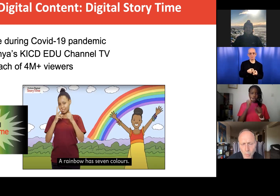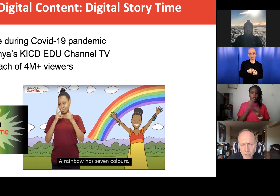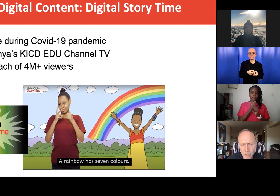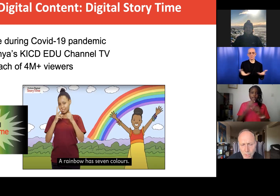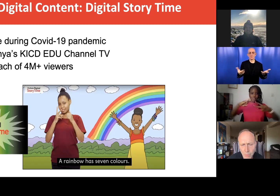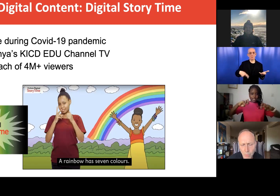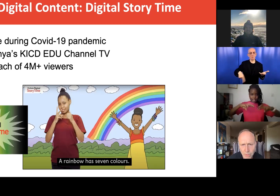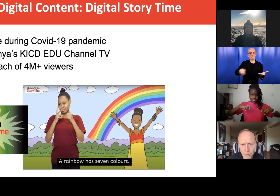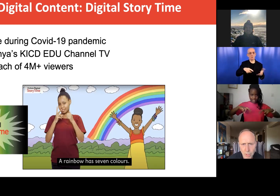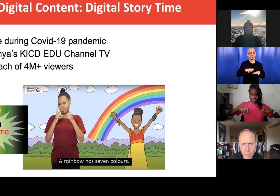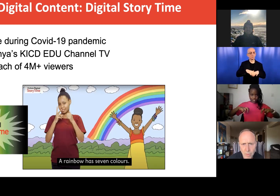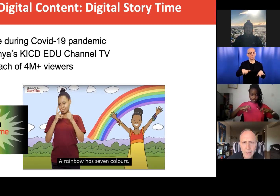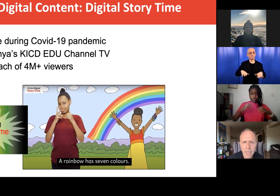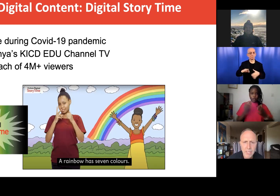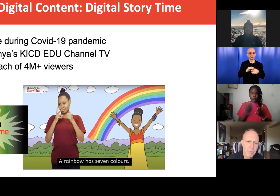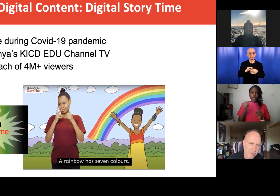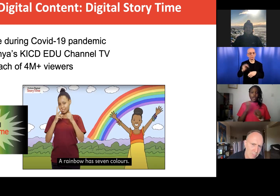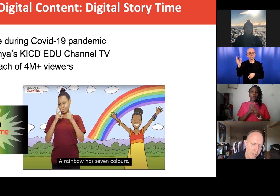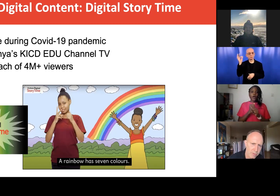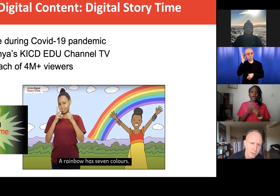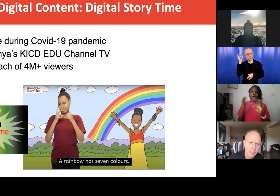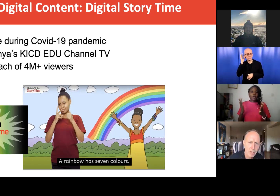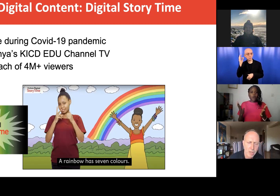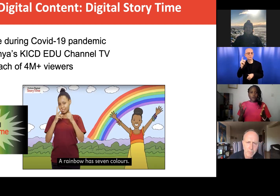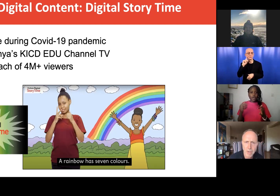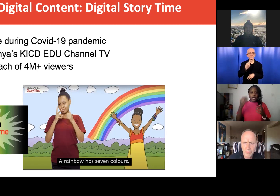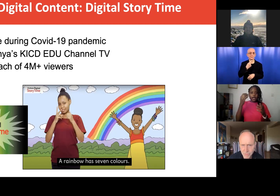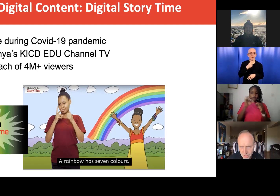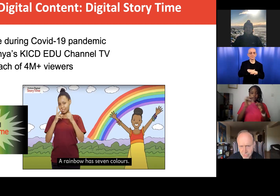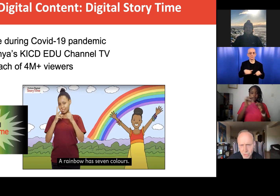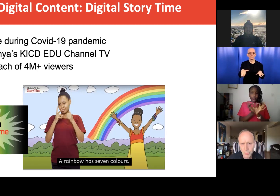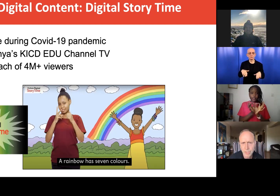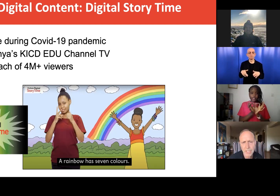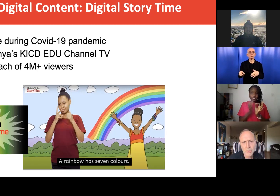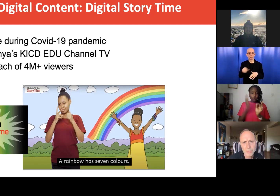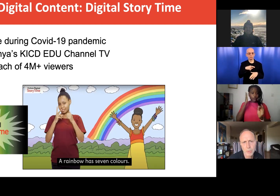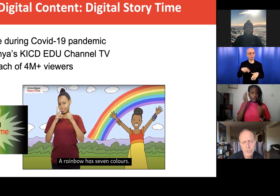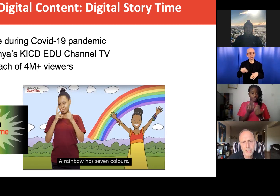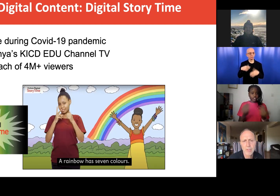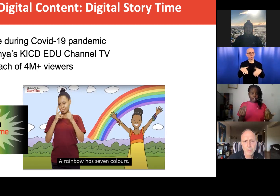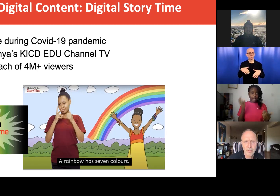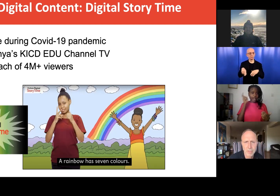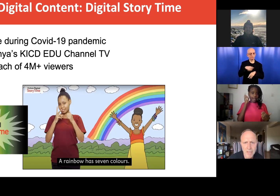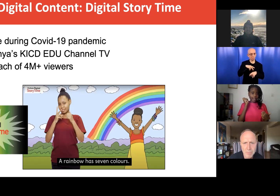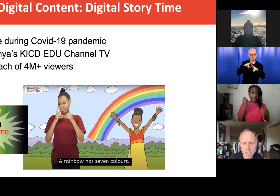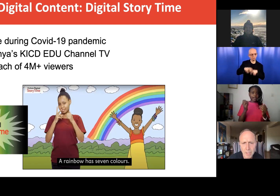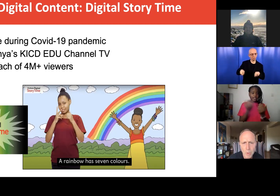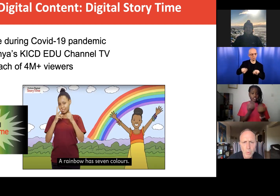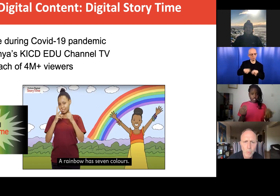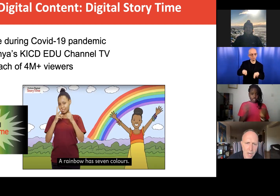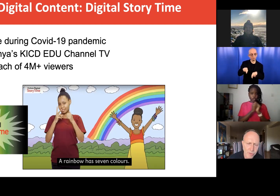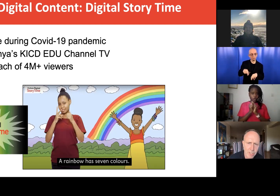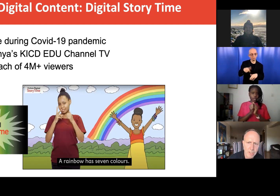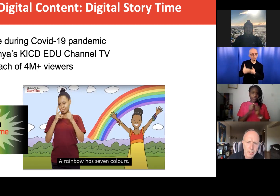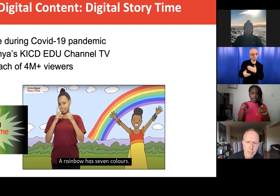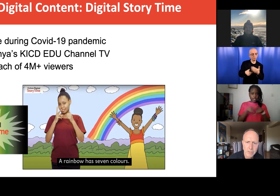that work is going, and even families of deaf children and hearing children together in the same family who